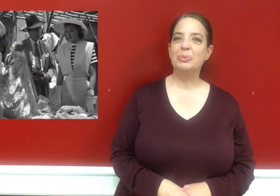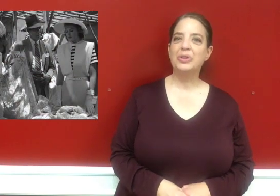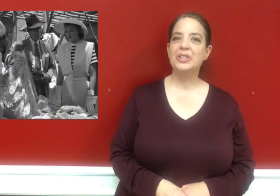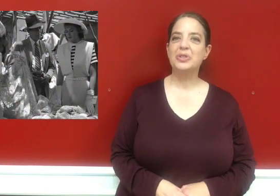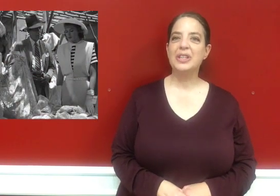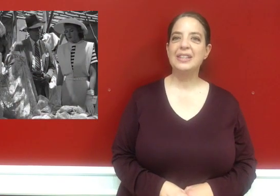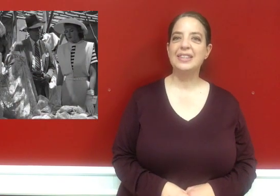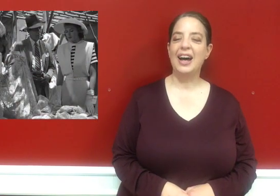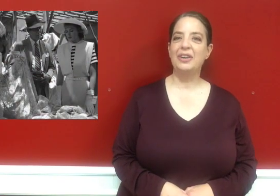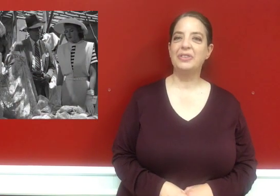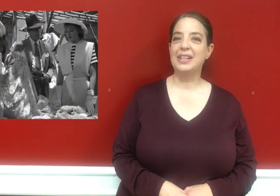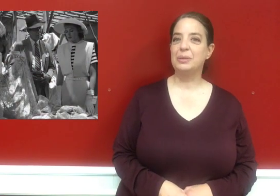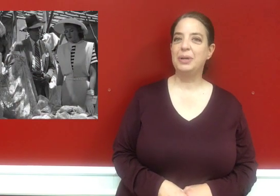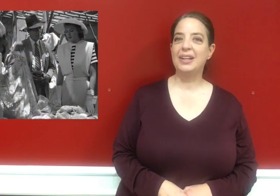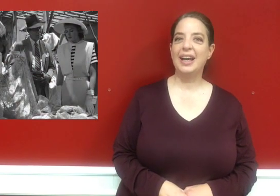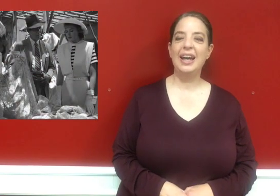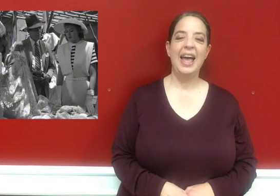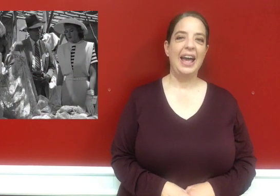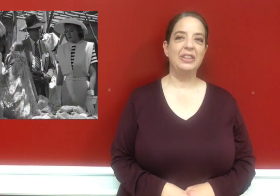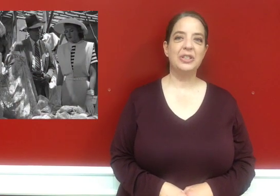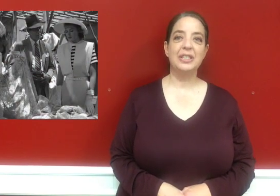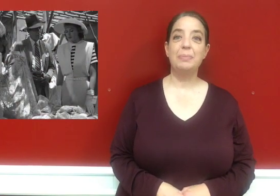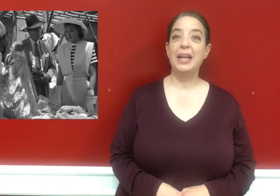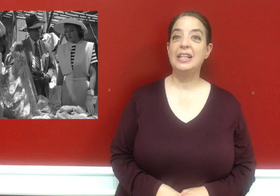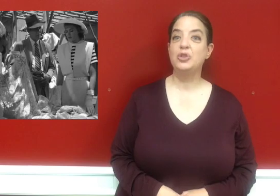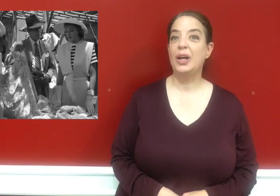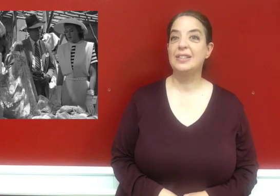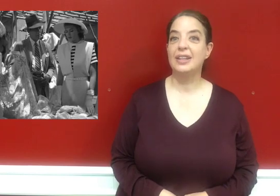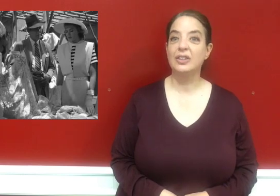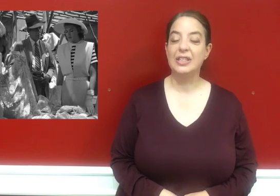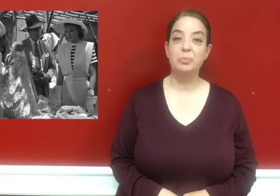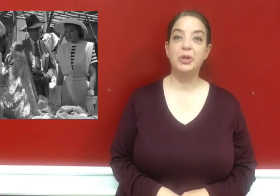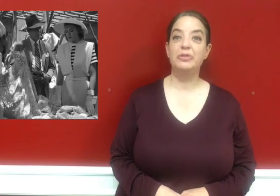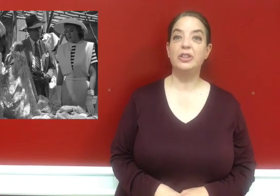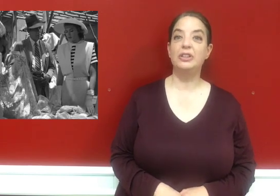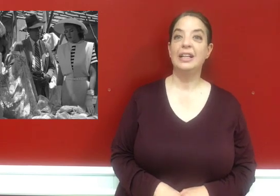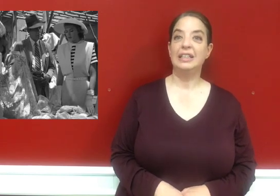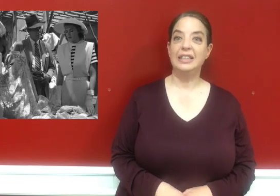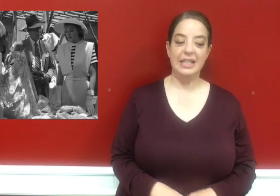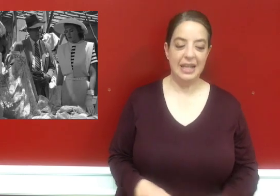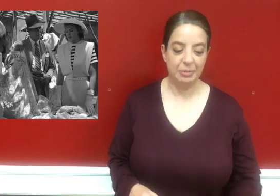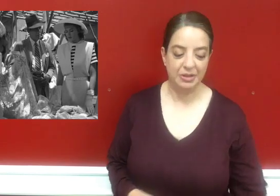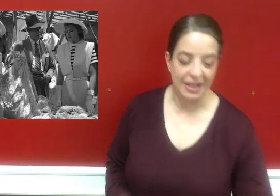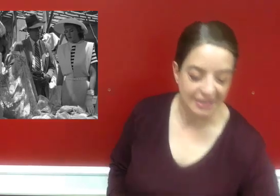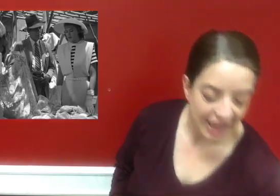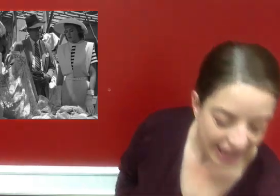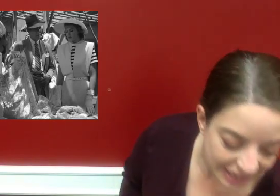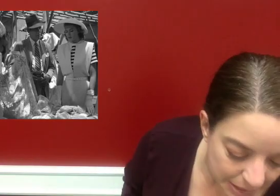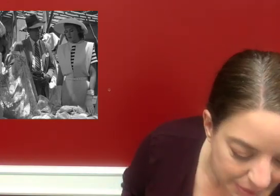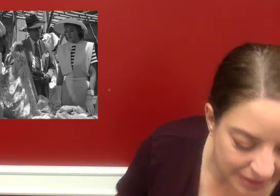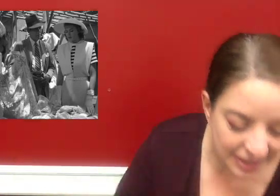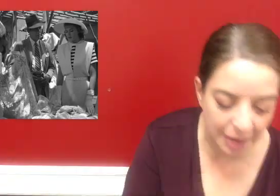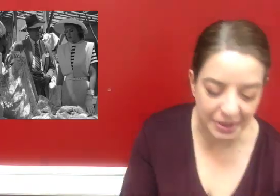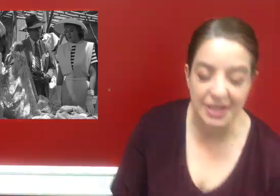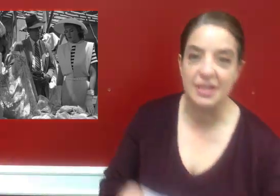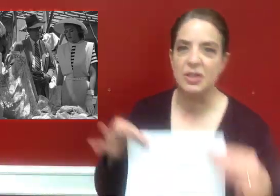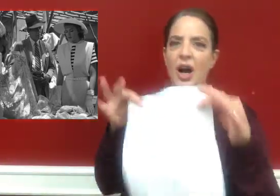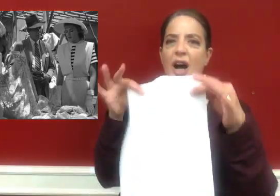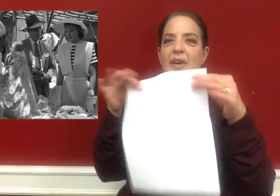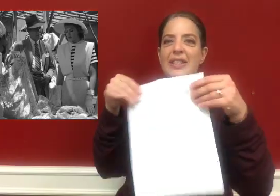the streets of Casablanca, and there's this man, he's trying to sell her these beautiful linen tablecloths. And he picks it up and he says, "Oh, isn't